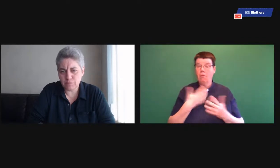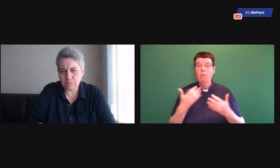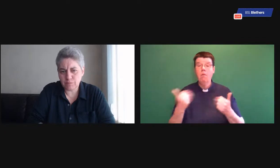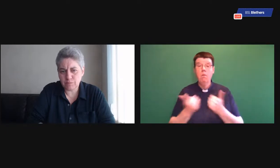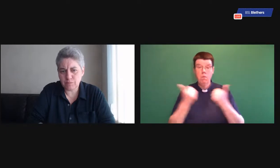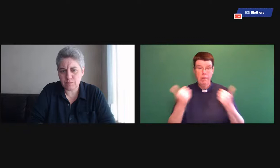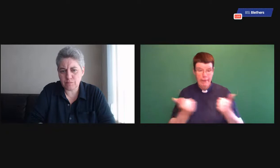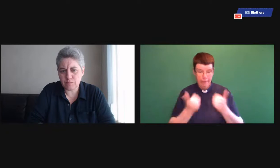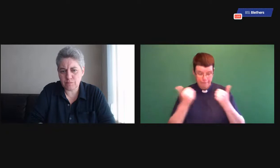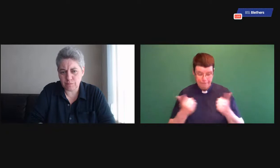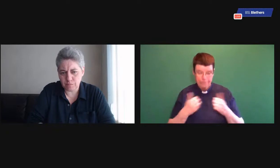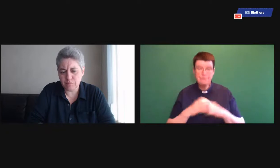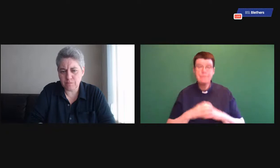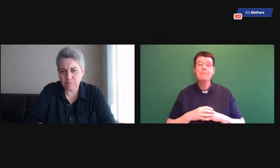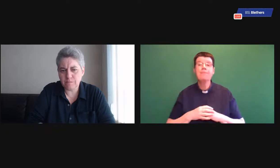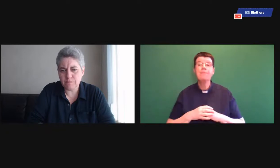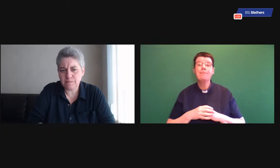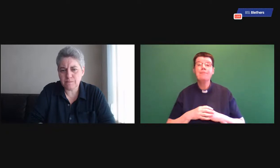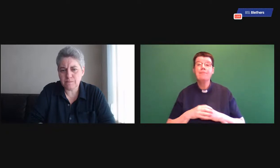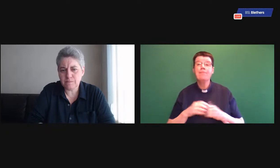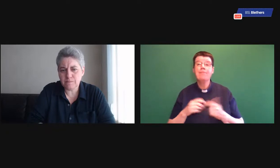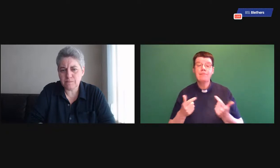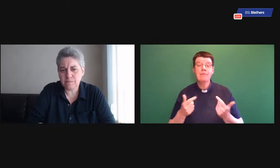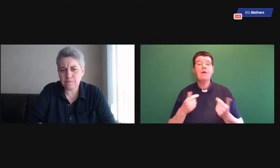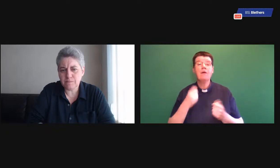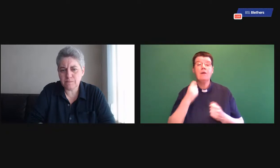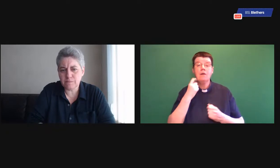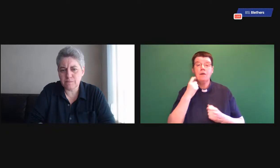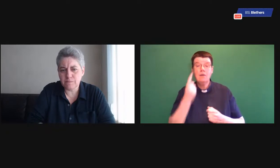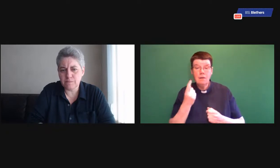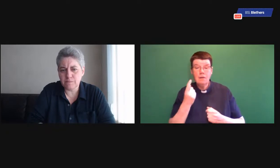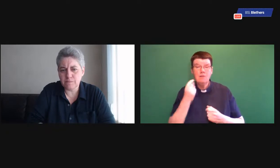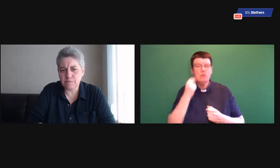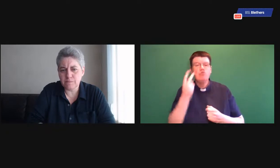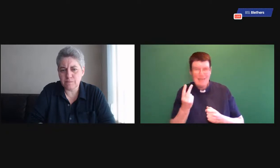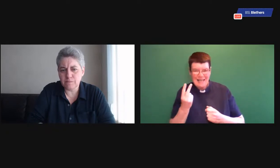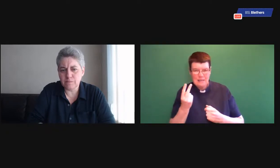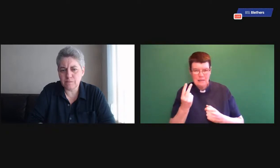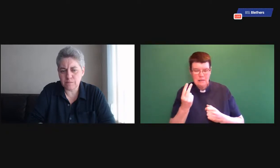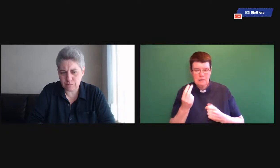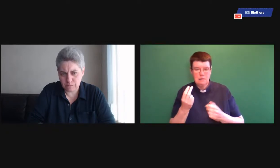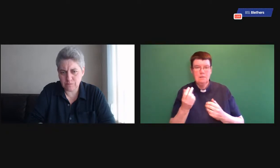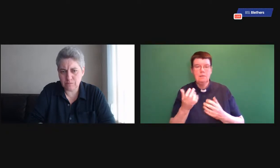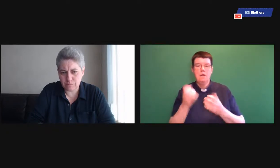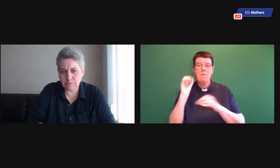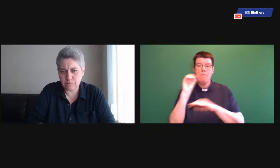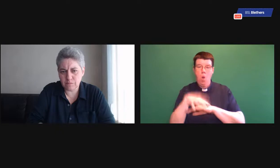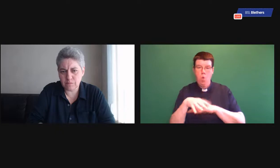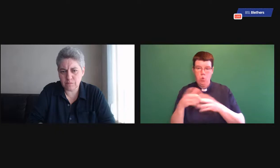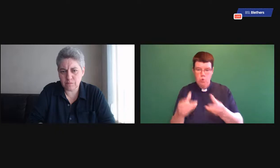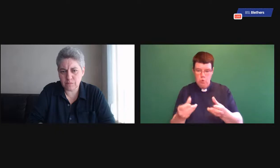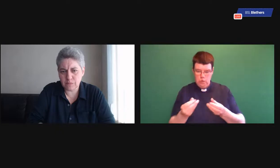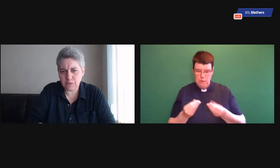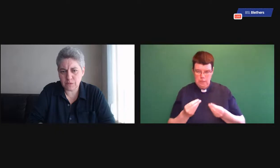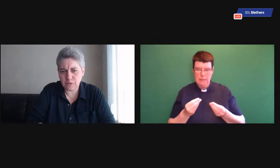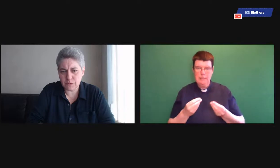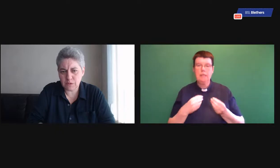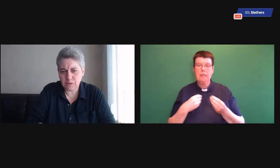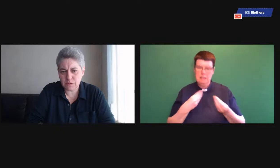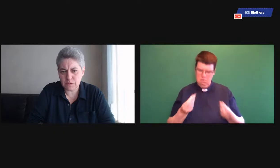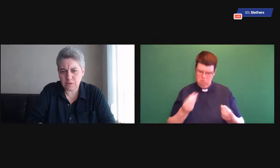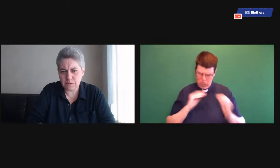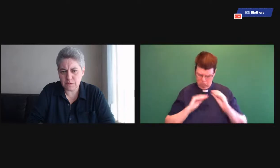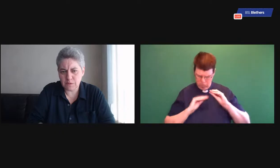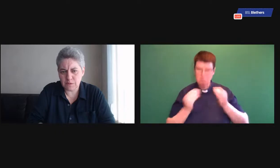things out, we'll just post you the information. And I thought, okay, let that go for a while. And then the next day, I was